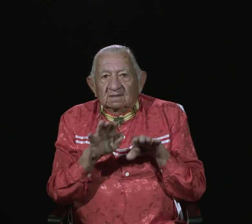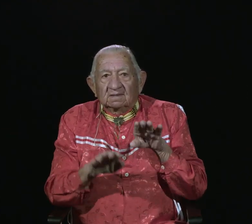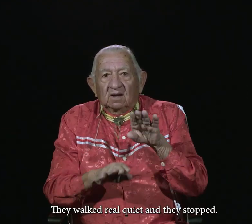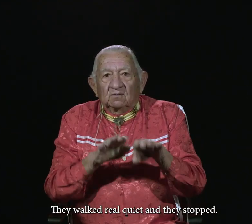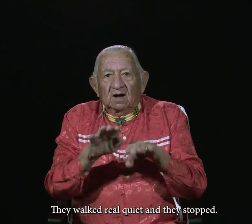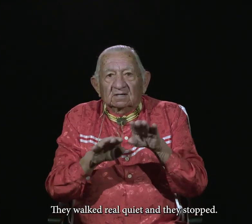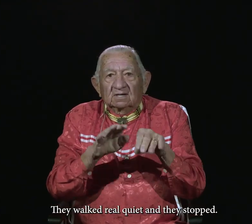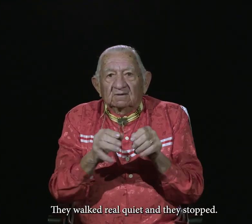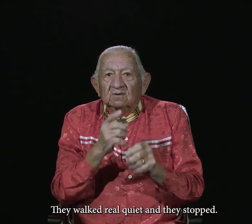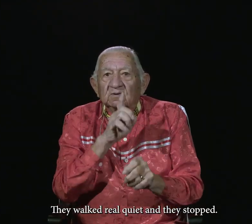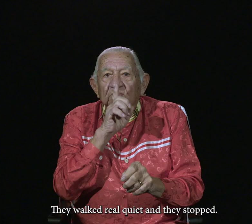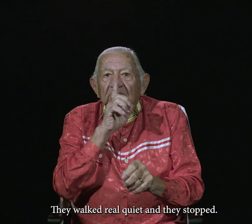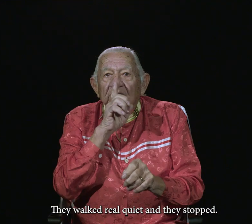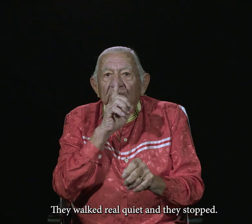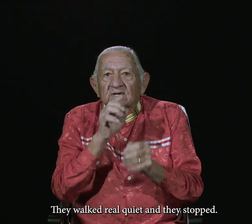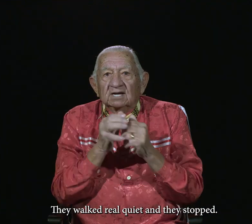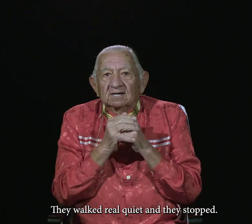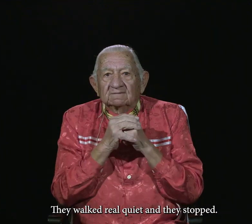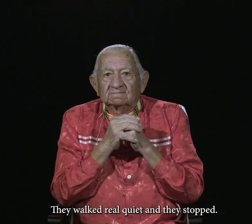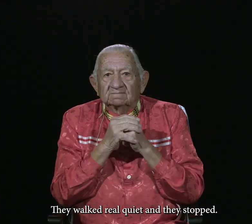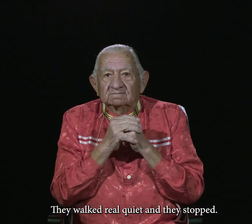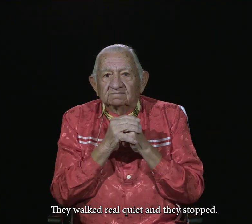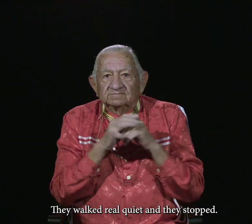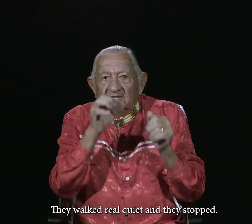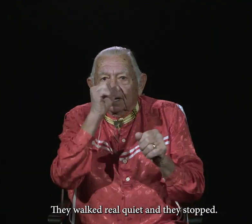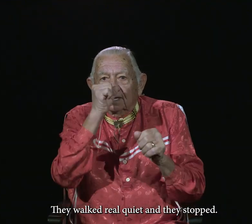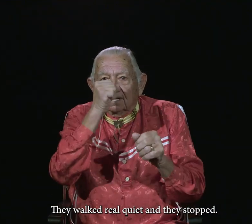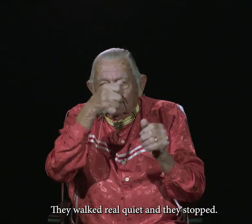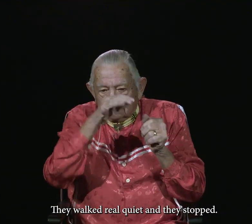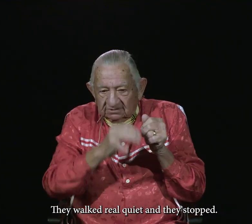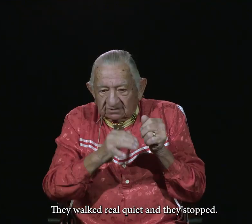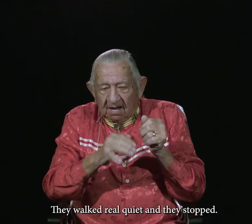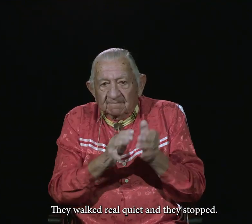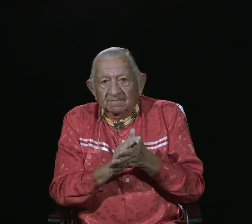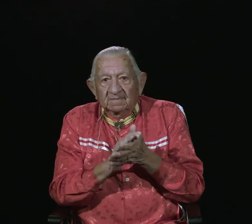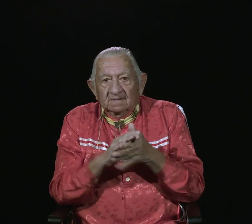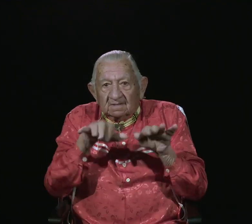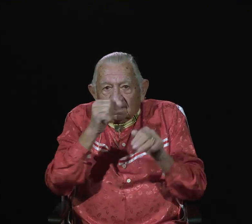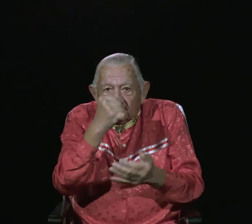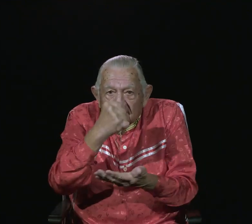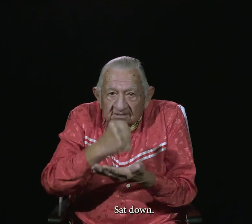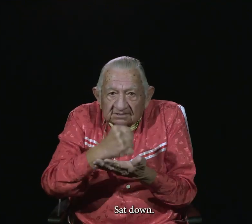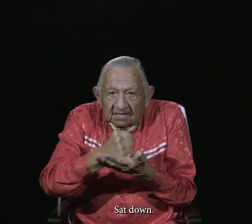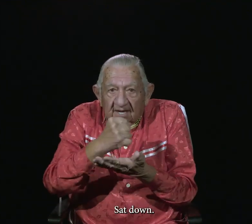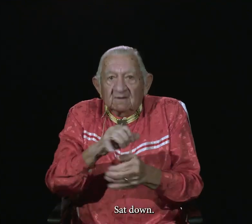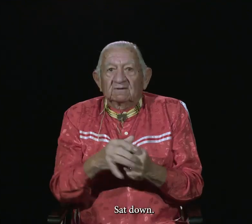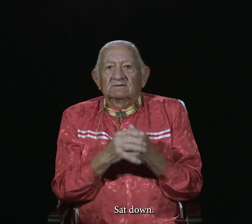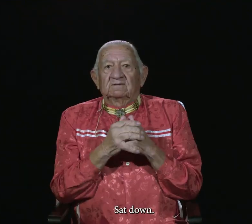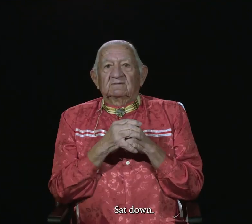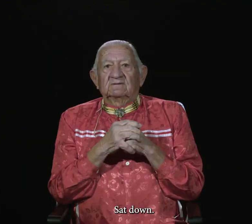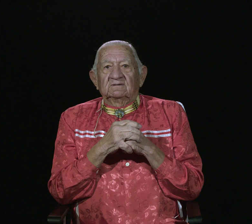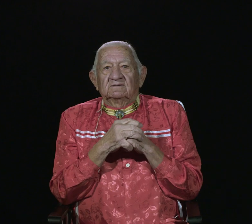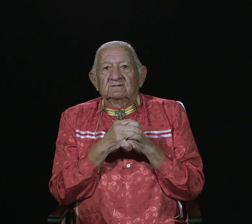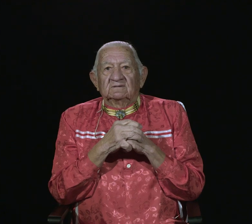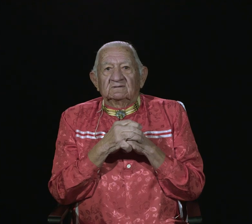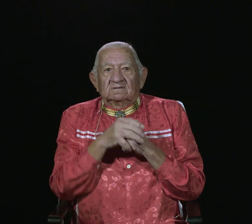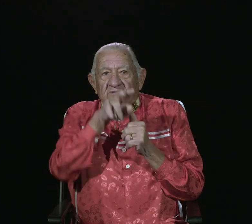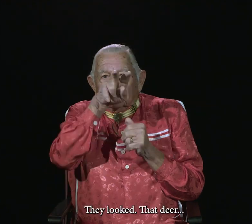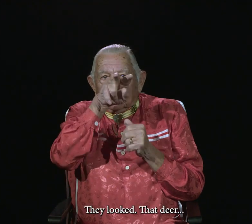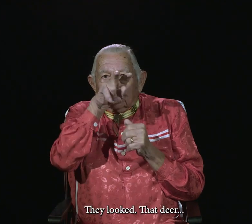They walked real quiet. Then they stopped, sat down. They